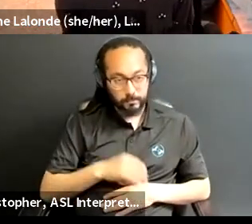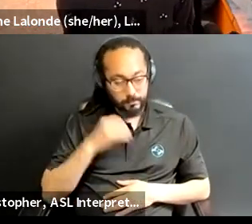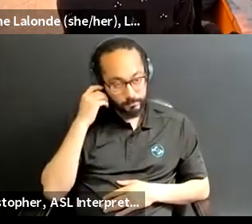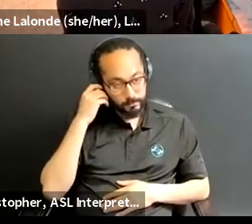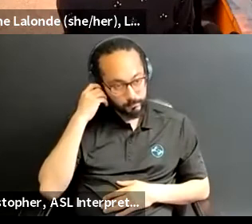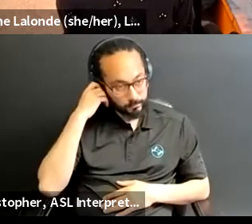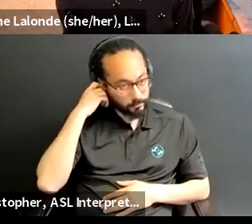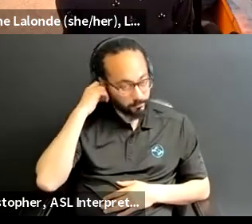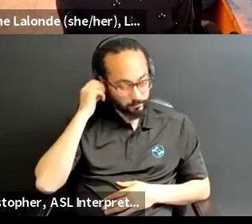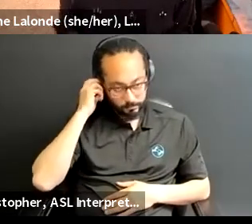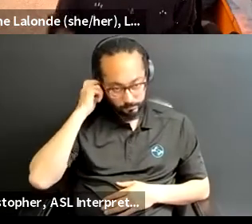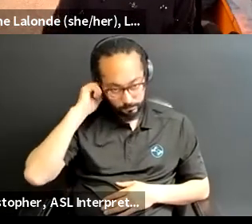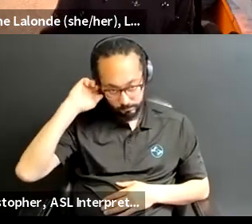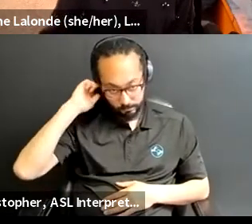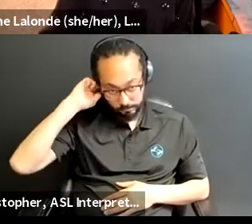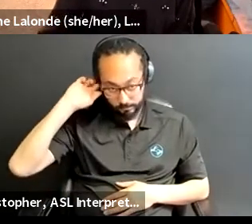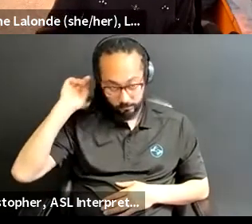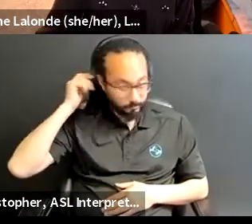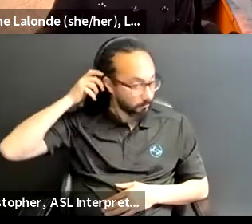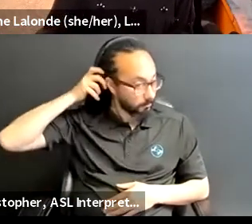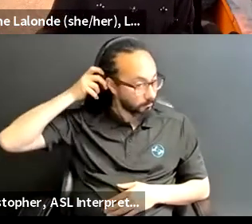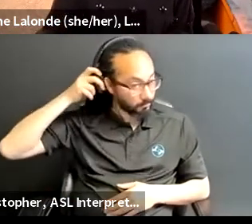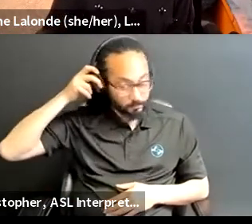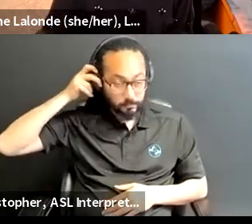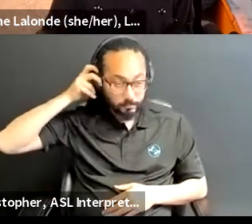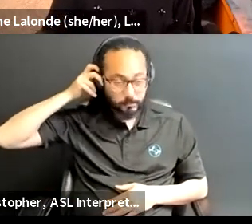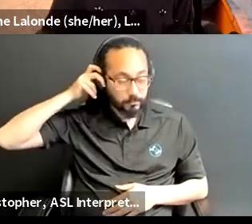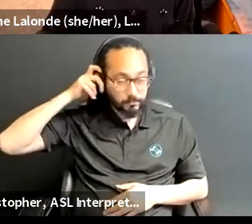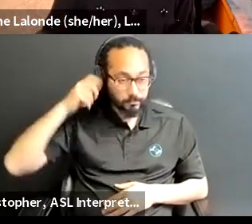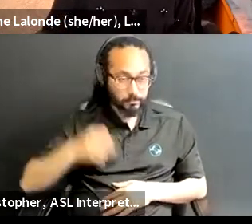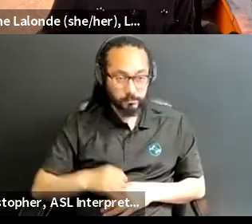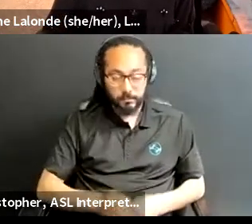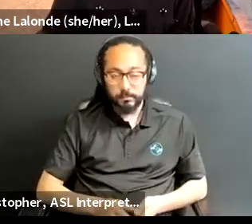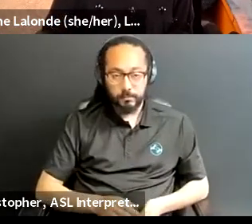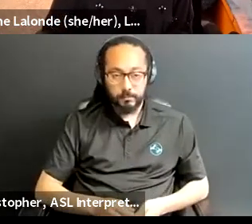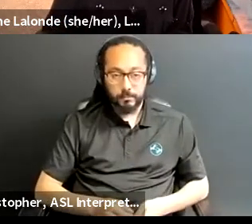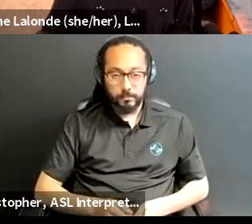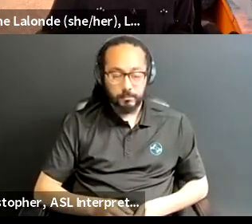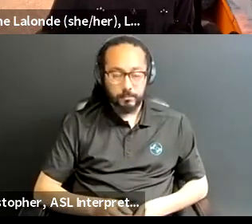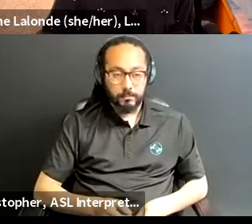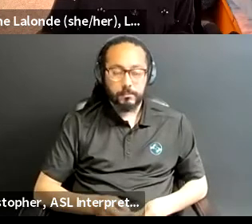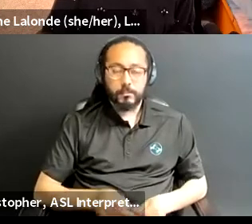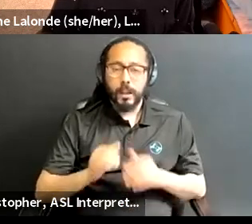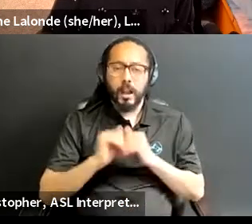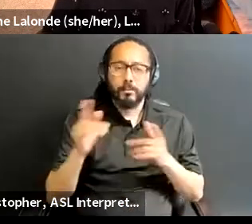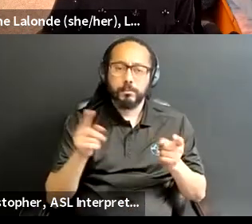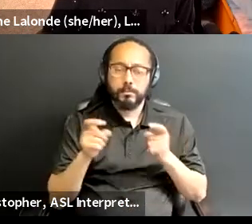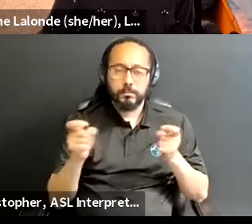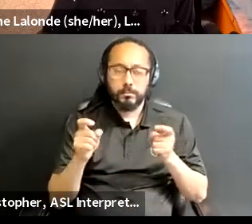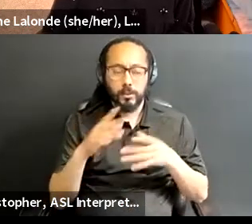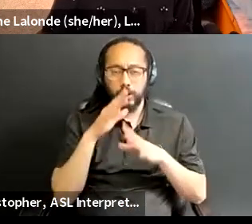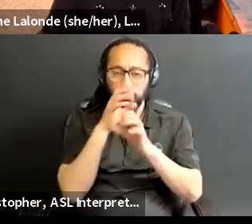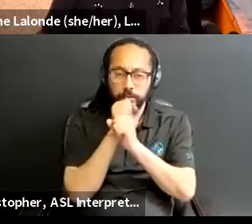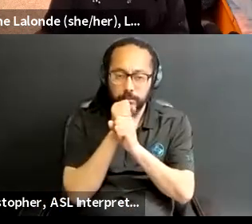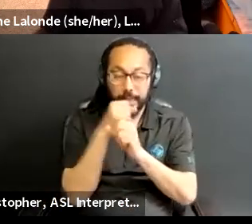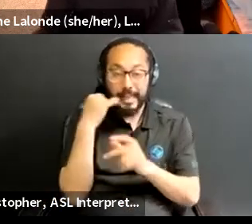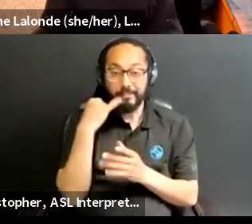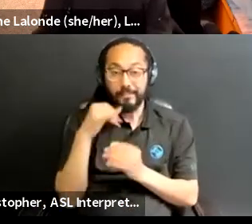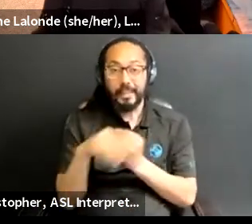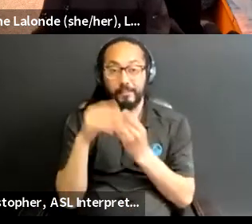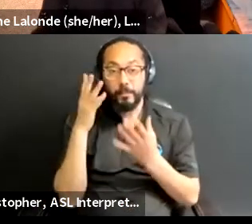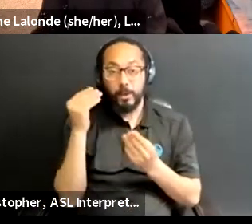So a question, how do you handle confidentiality and duty to report if additional situations are disclosed during the course of